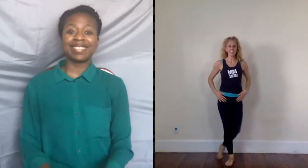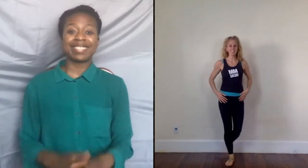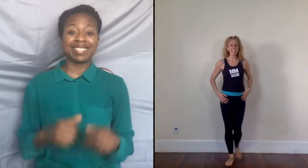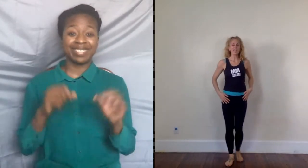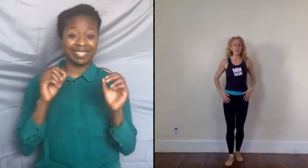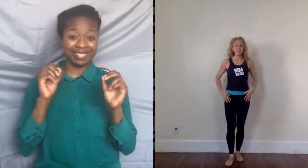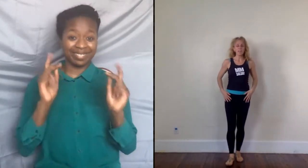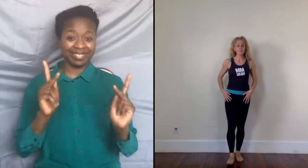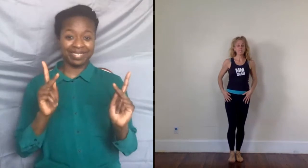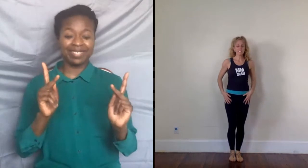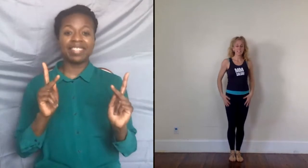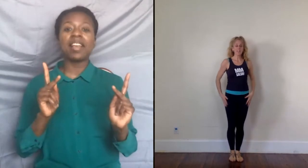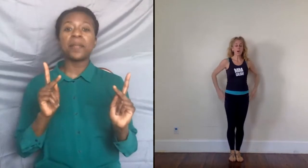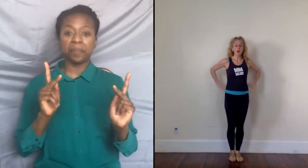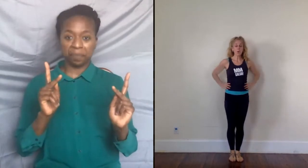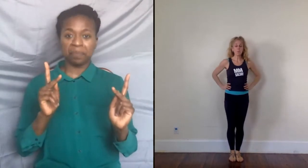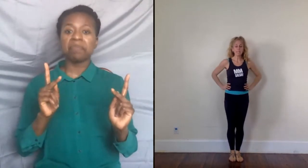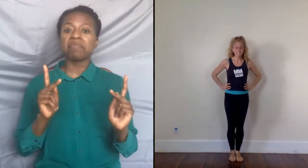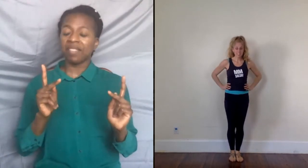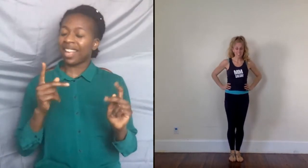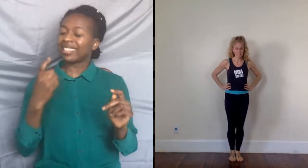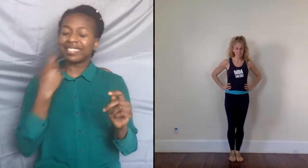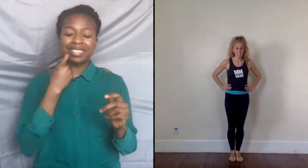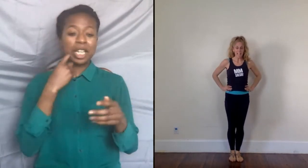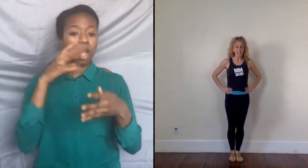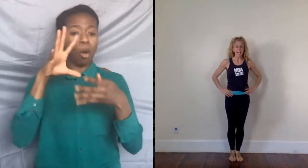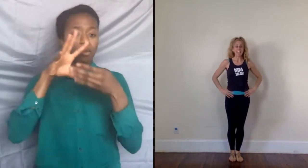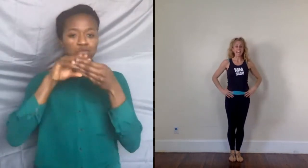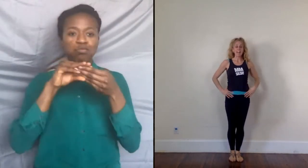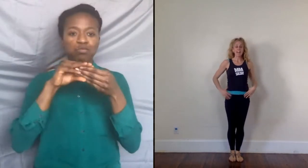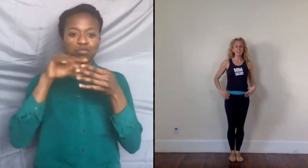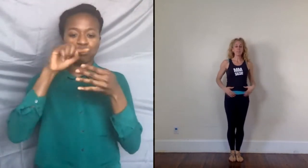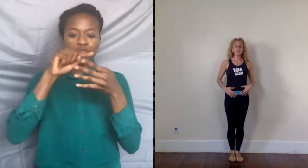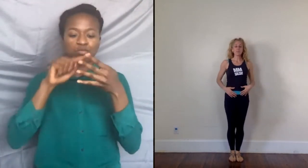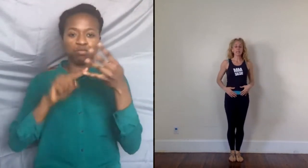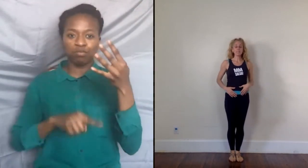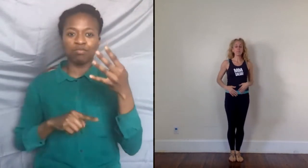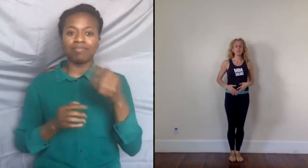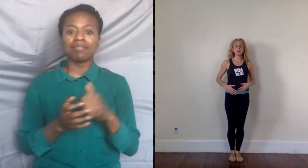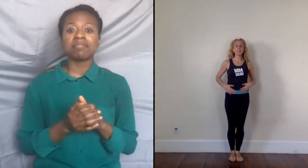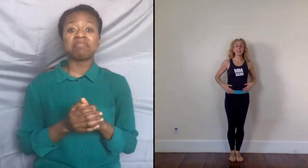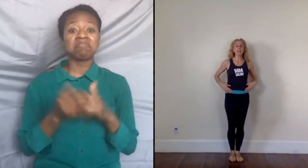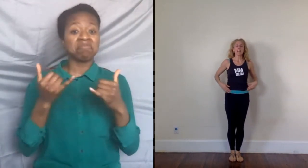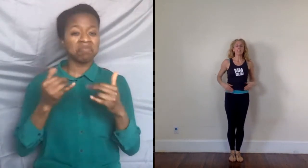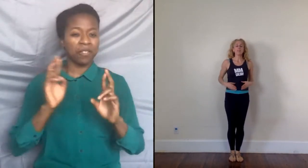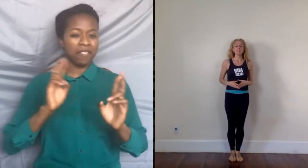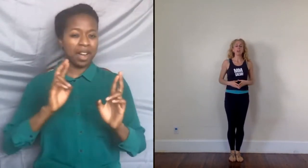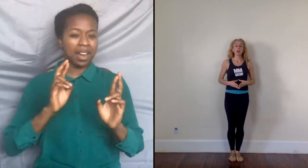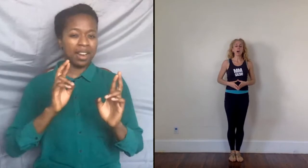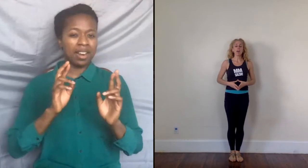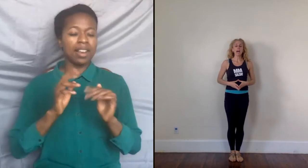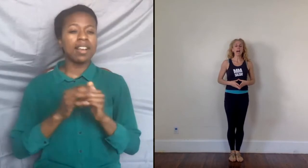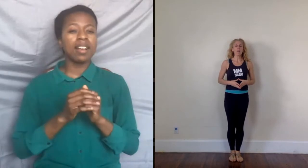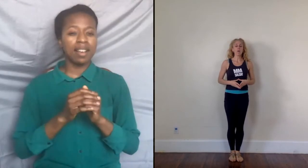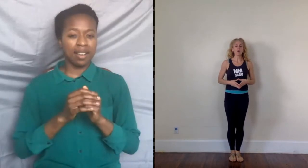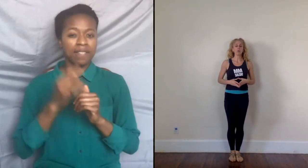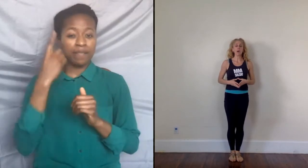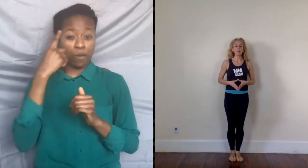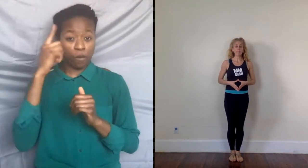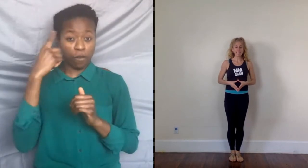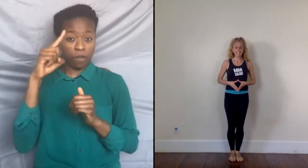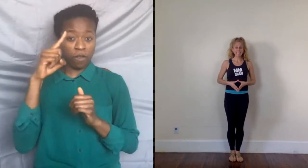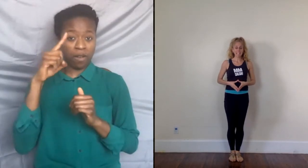Okay, all right. We have put together a whole bunch of steps. And now I think we're ready for one that we call